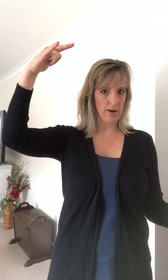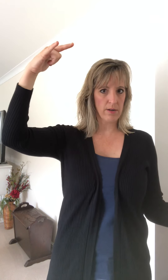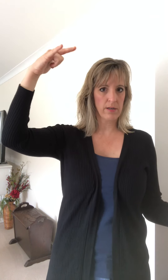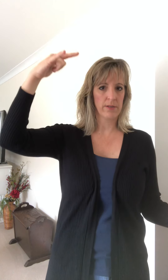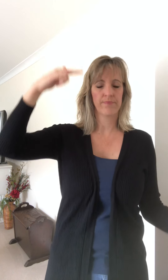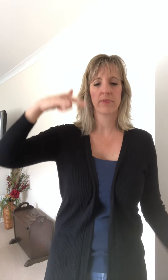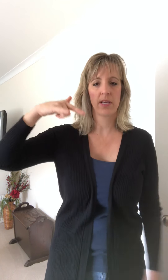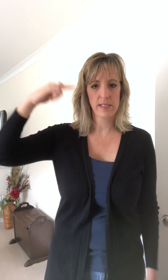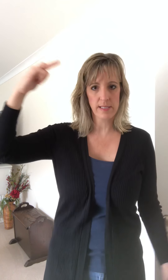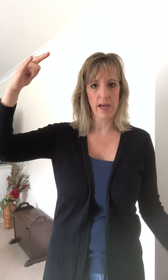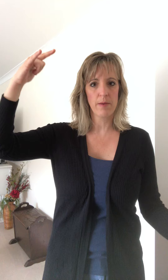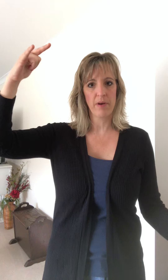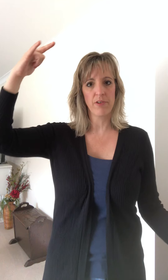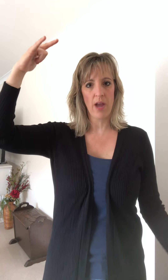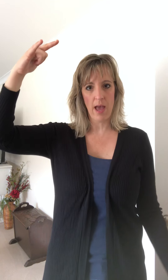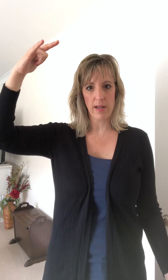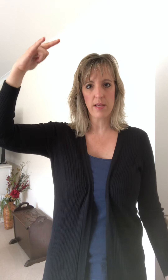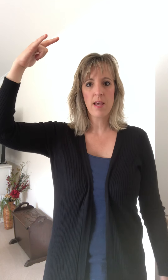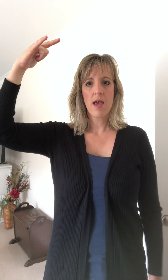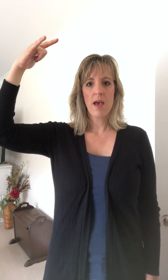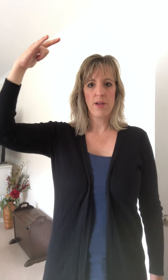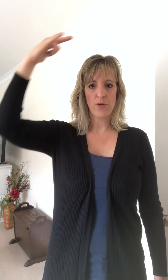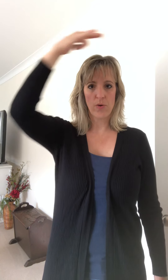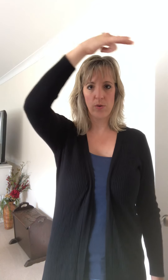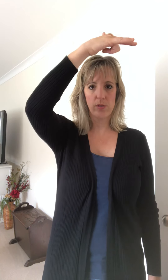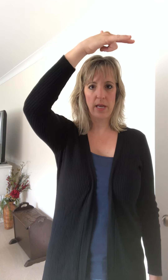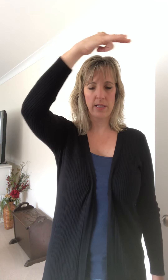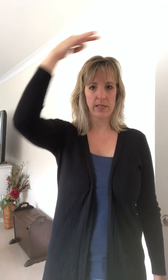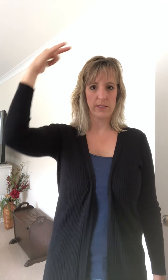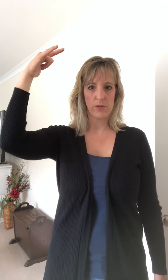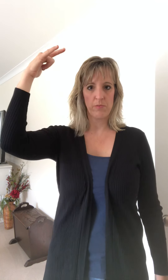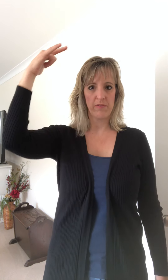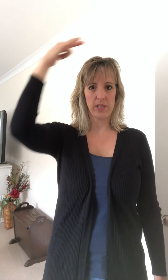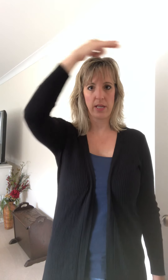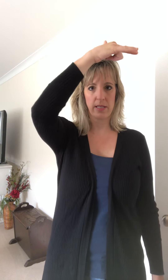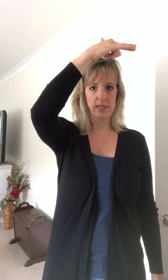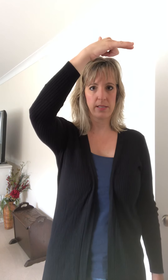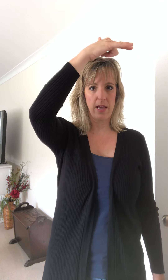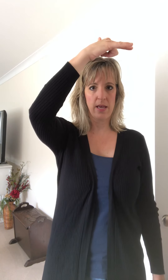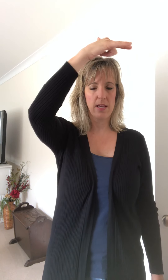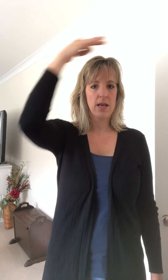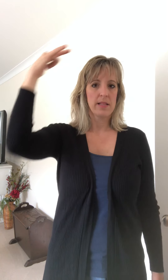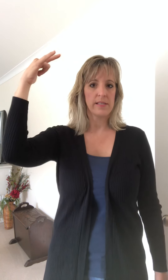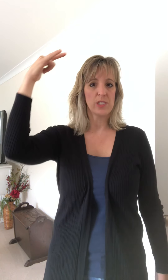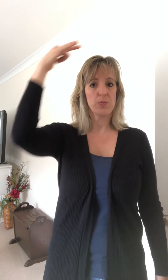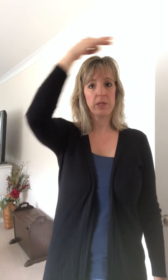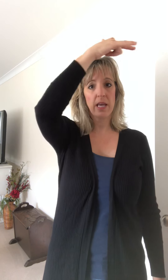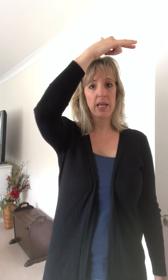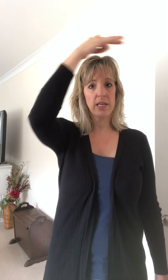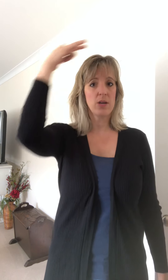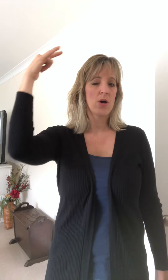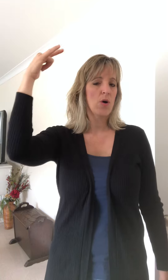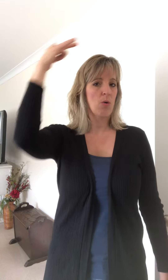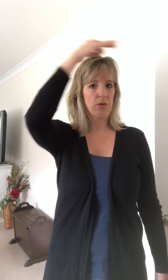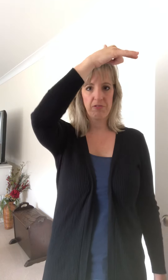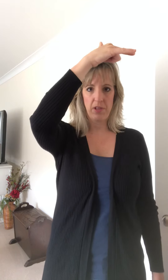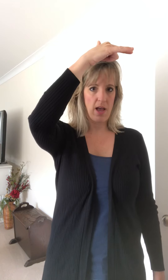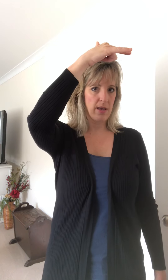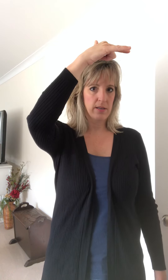air, in the sky above your head, and you go like this. You move it like this, okay? This is plane or fly.